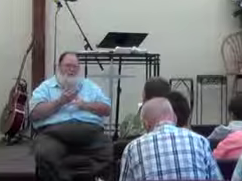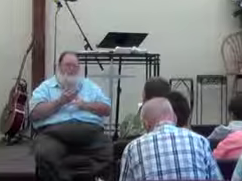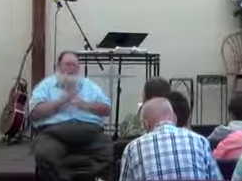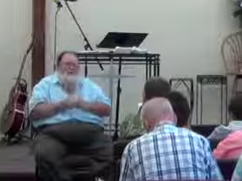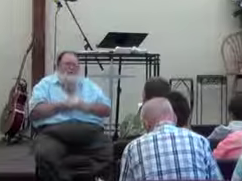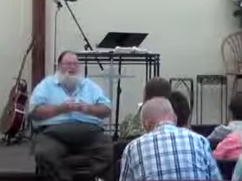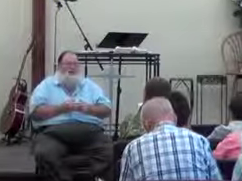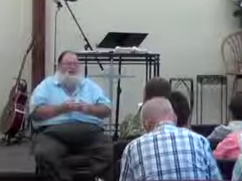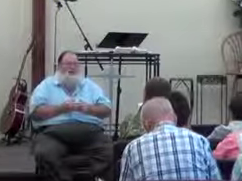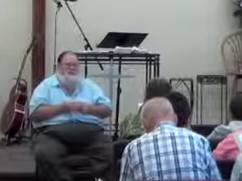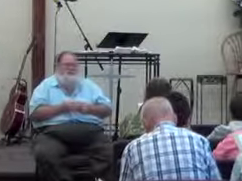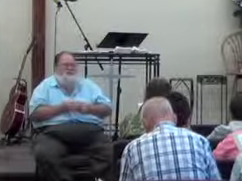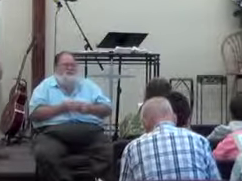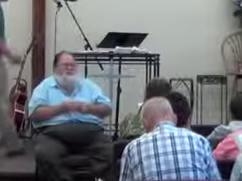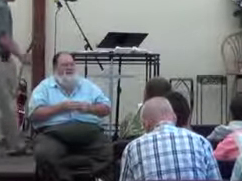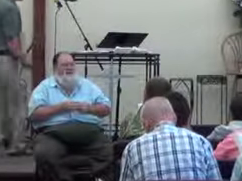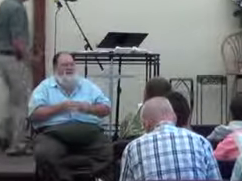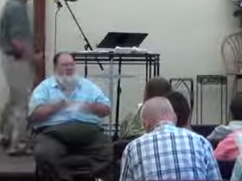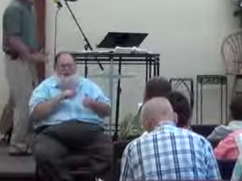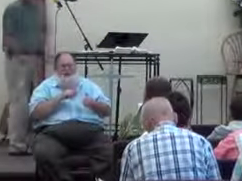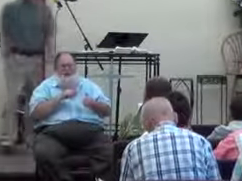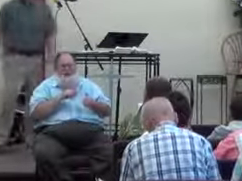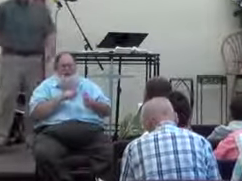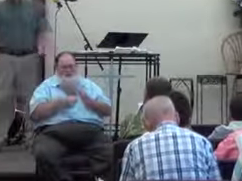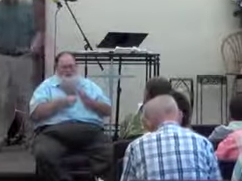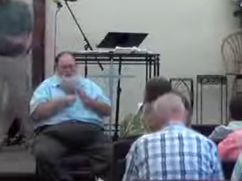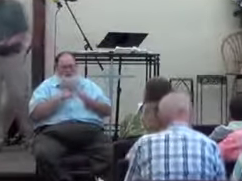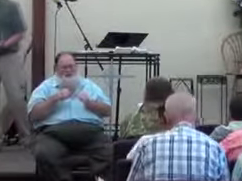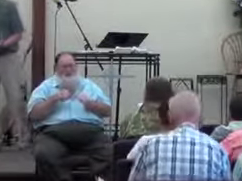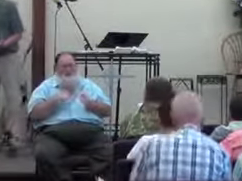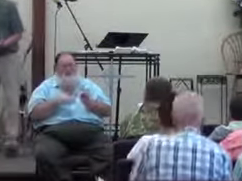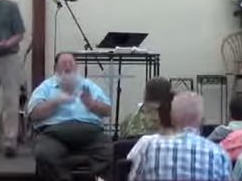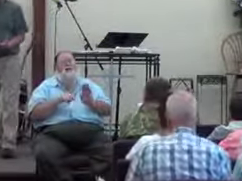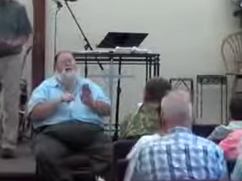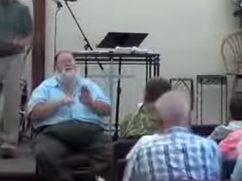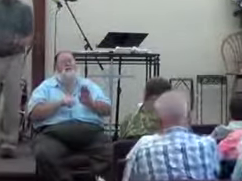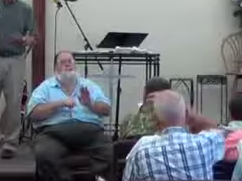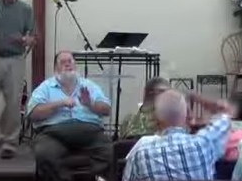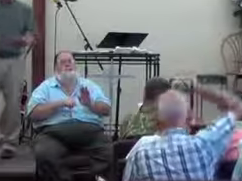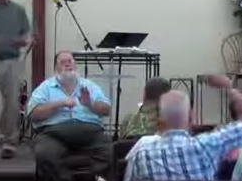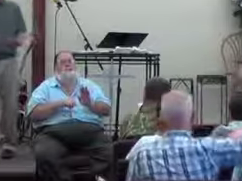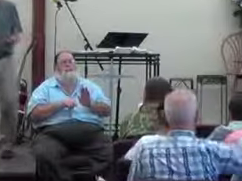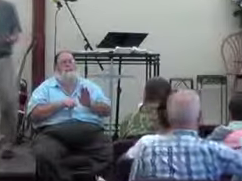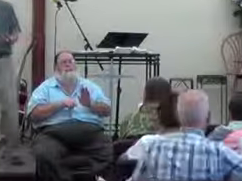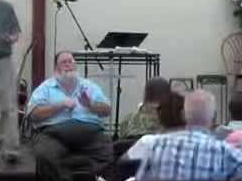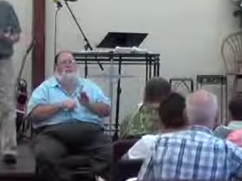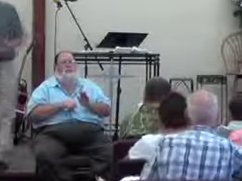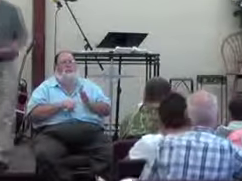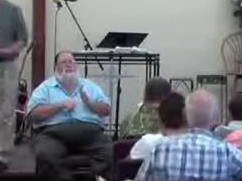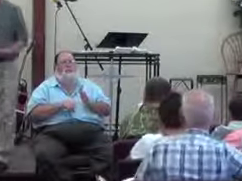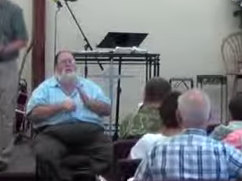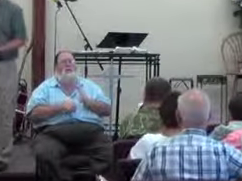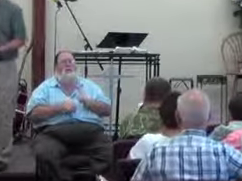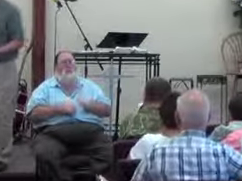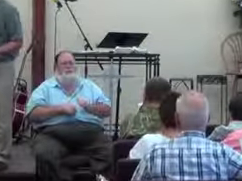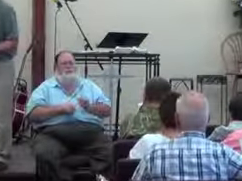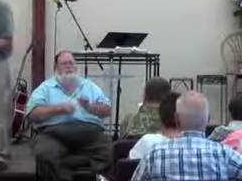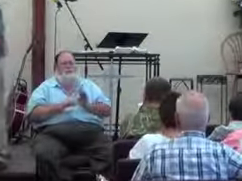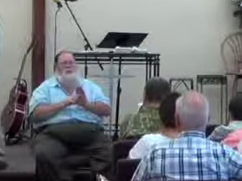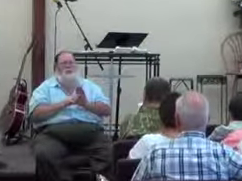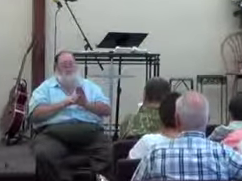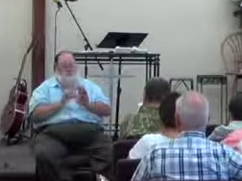scripture. And as I look at it today, I'm thinking, you know, they know this. But it's what God put on my heart this week, and sometimes we need to say, oh yeah, I